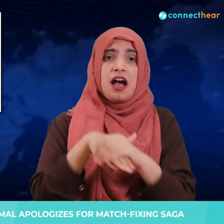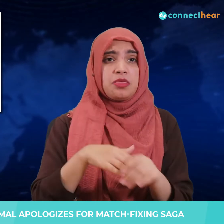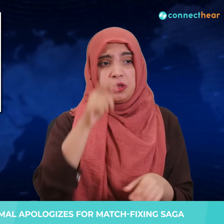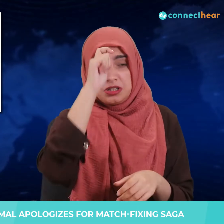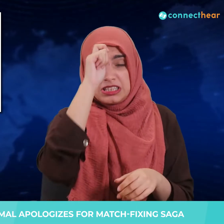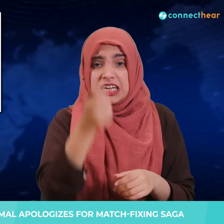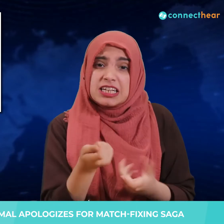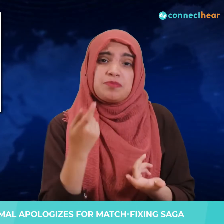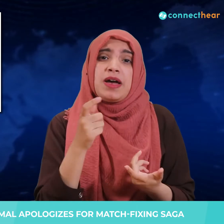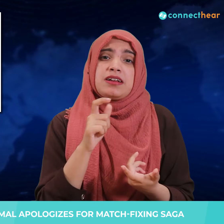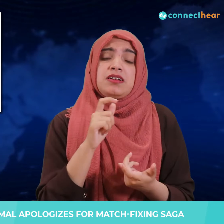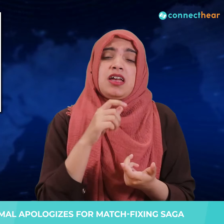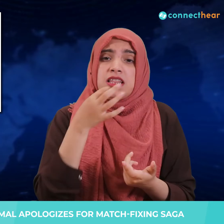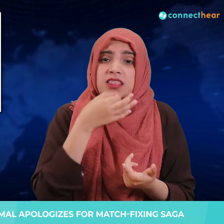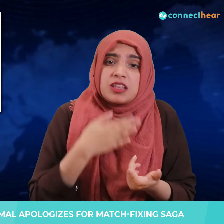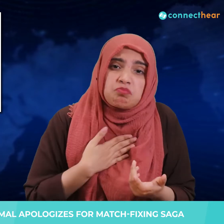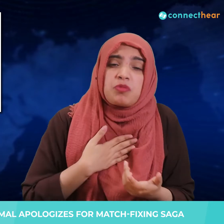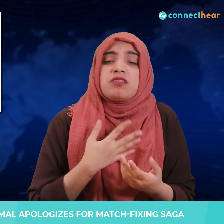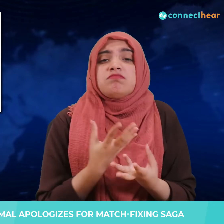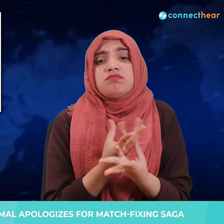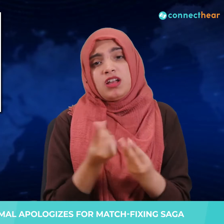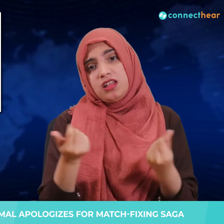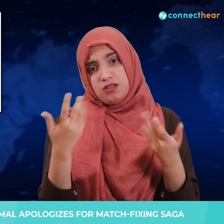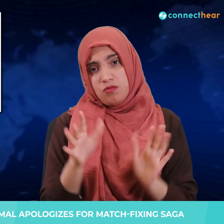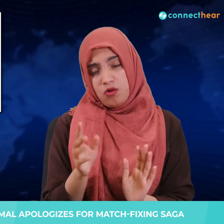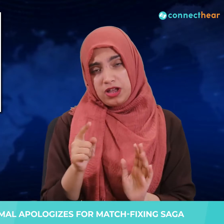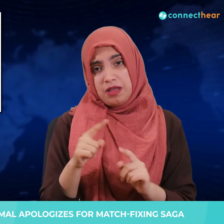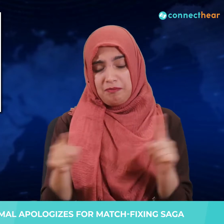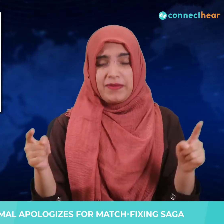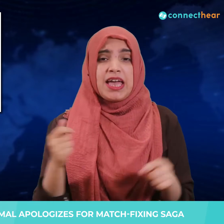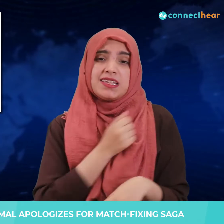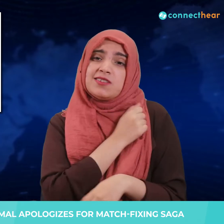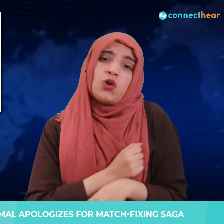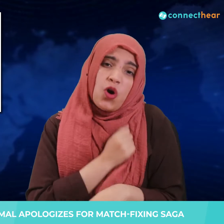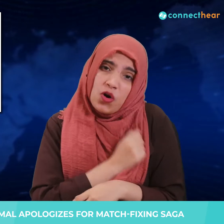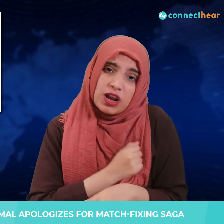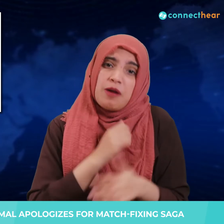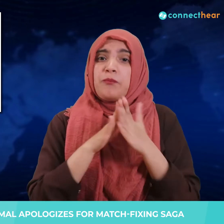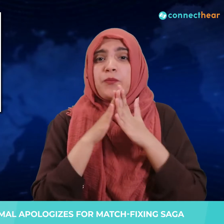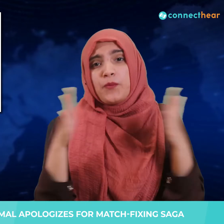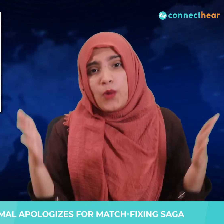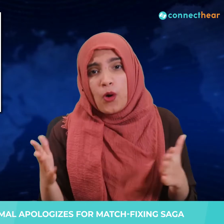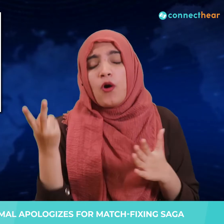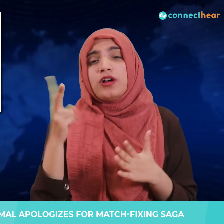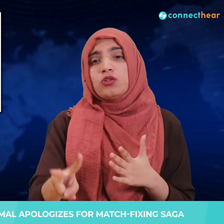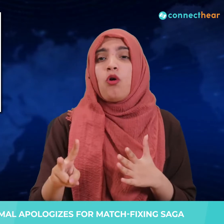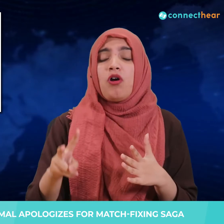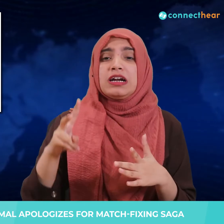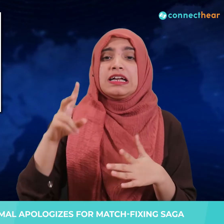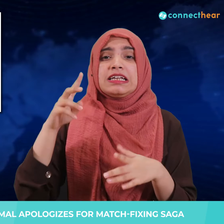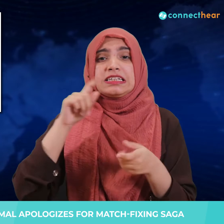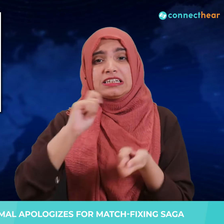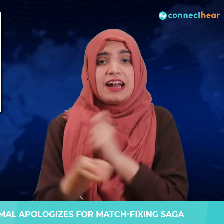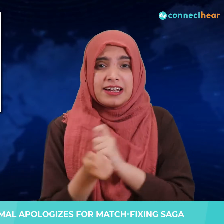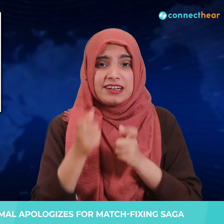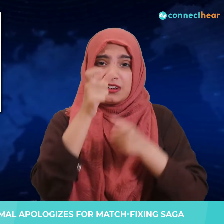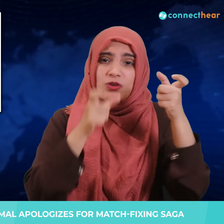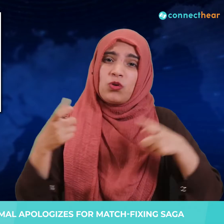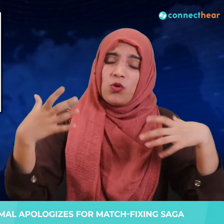cricket's reputation suffered badly. I ask for forgiveness from the PCB and from cricket fans around